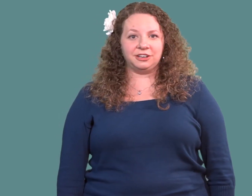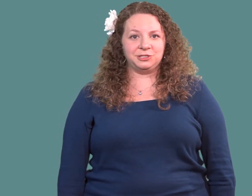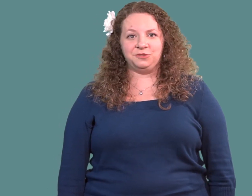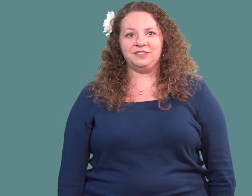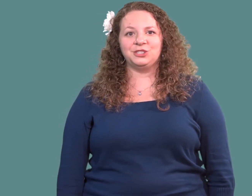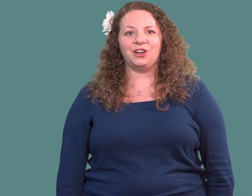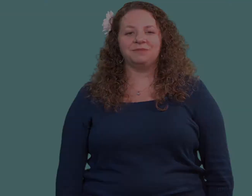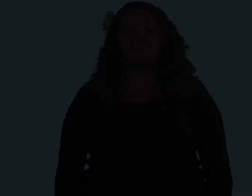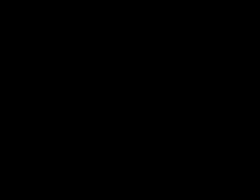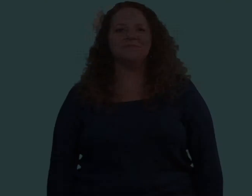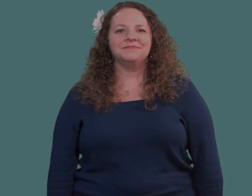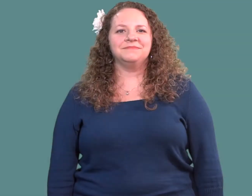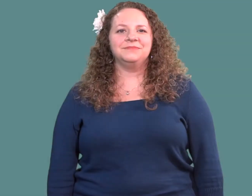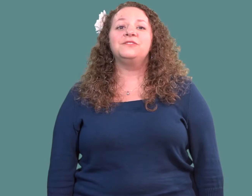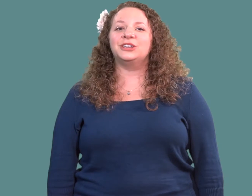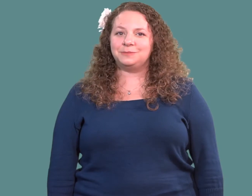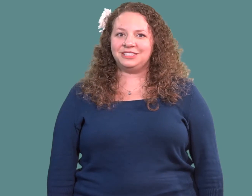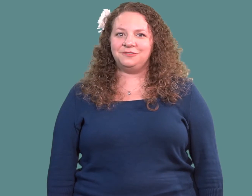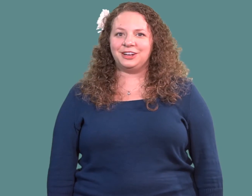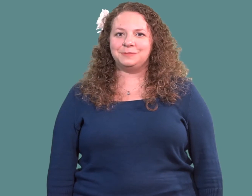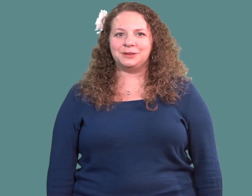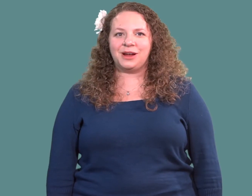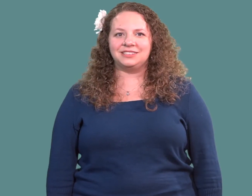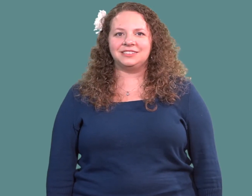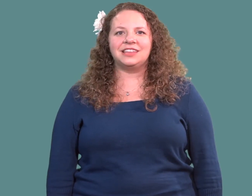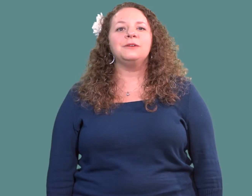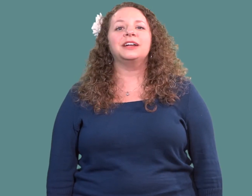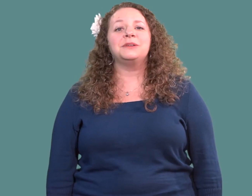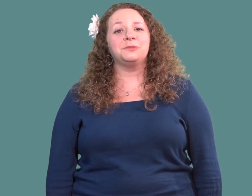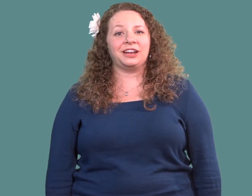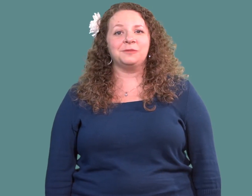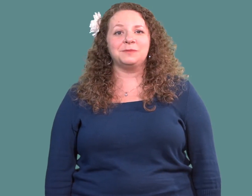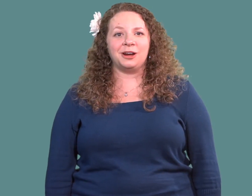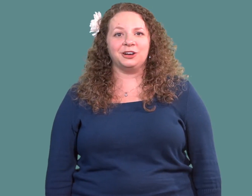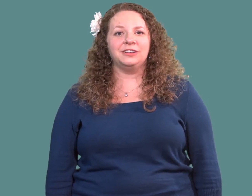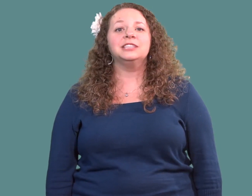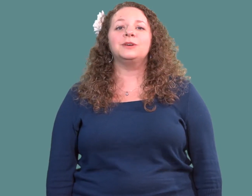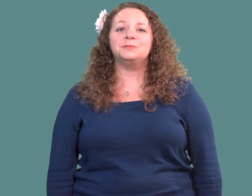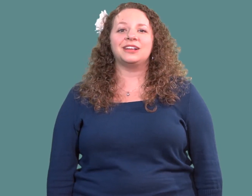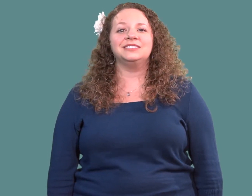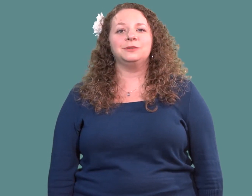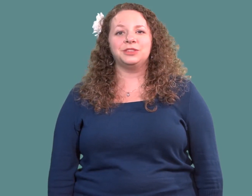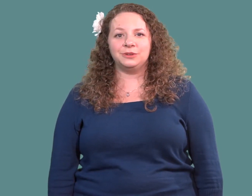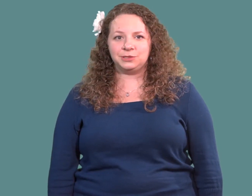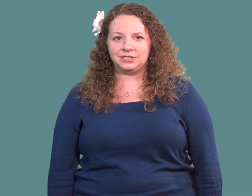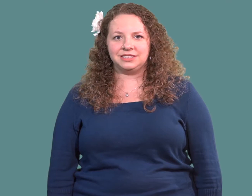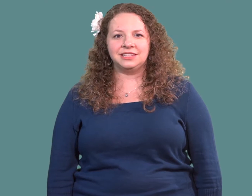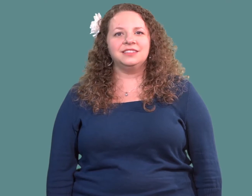lyrics to a favorite song. For expressive fingerspelling practice, I recommend working with a partner as well as practicing with the resources that